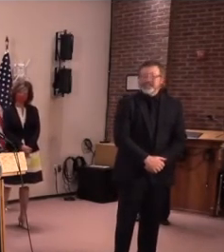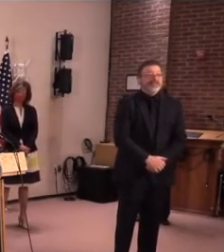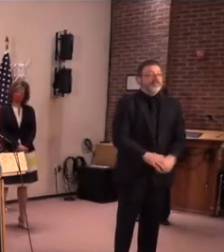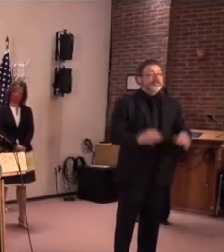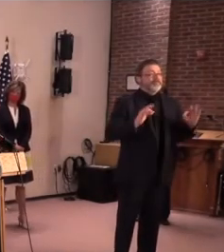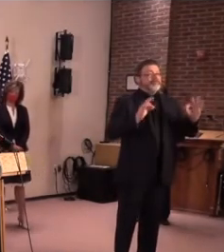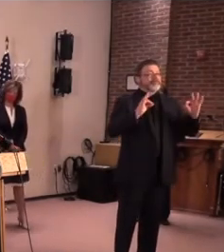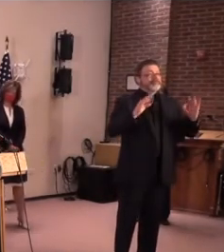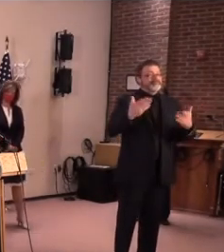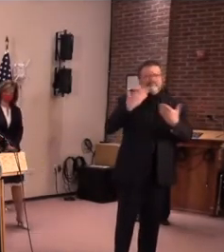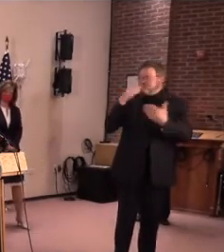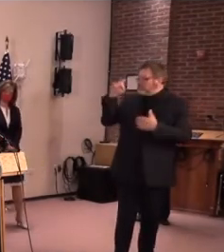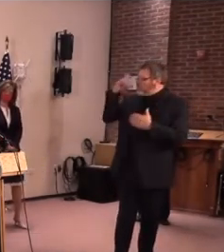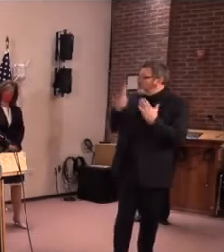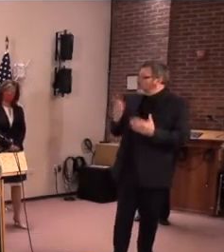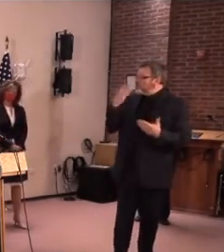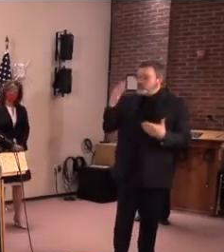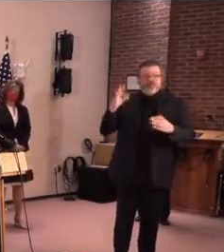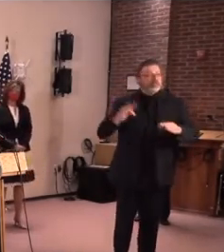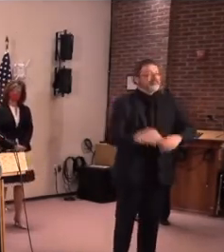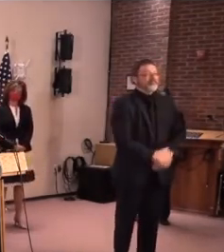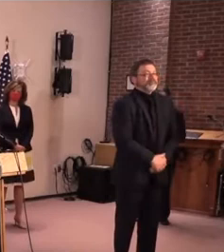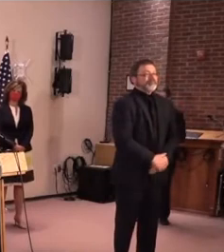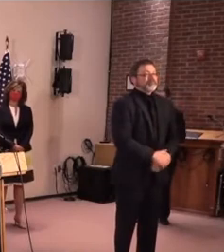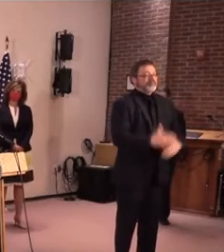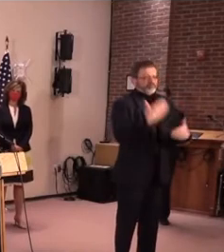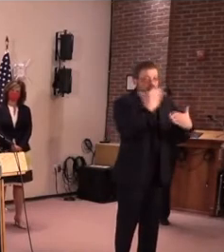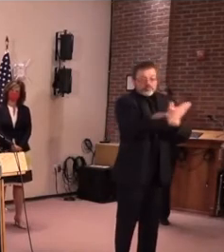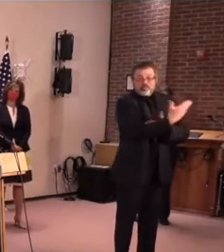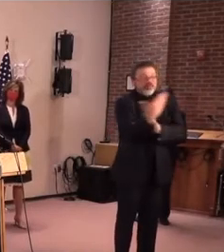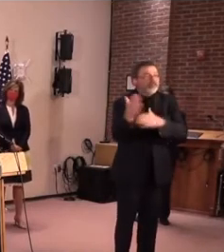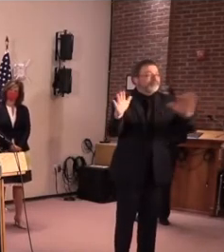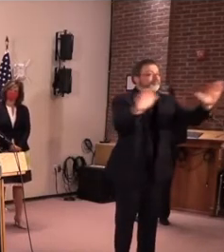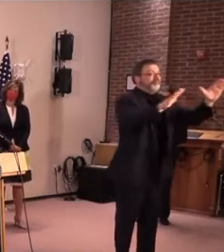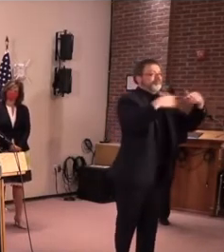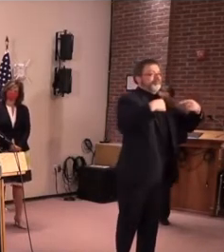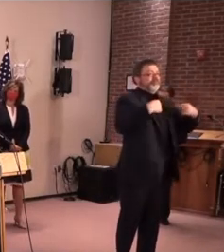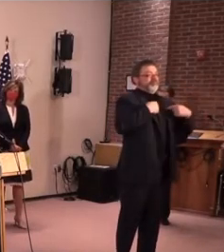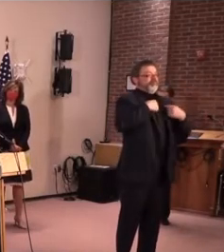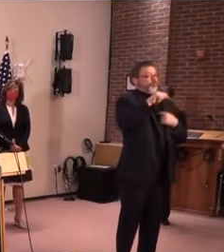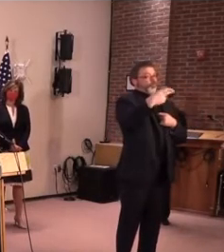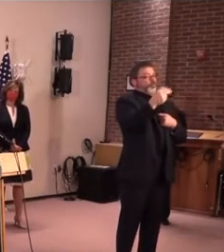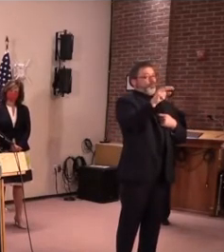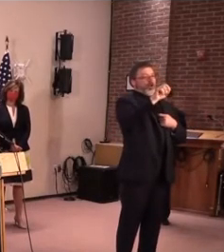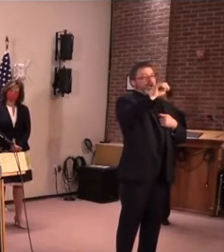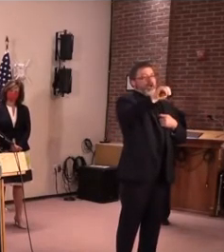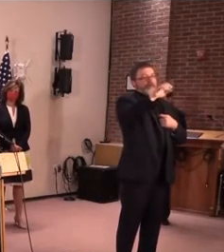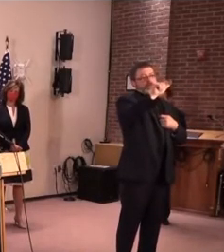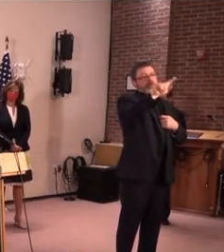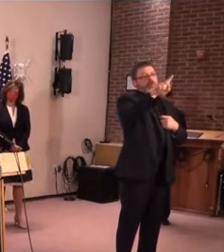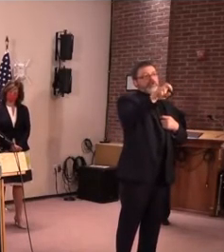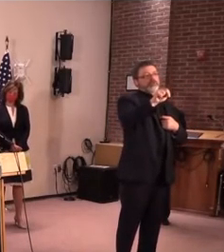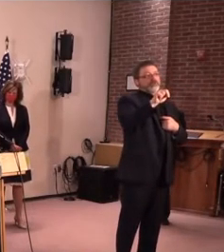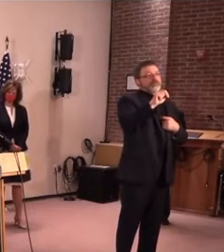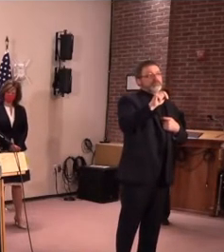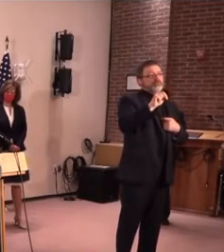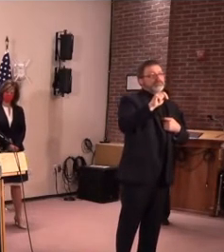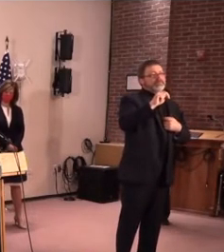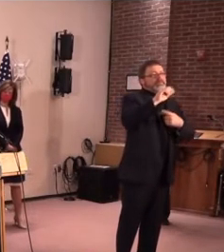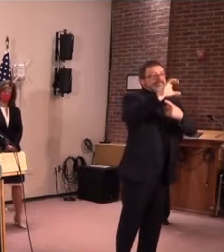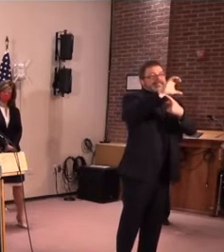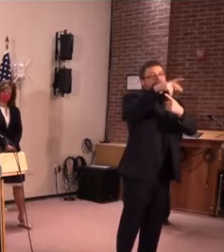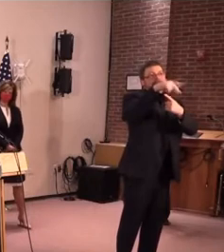Thank you, Governor. Good morning. I'm Tom Lozon. I'm a CPA and principal in the firm of Salvador and Babic PC in